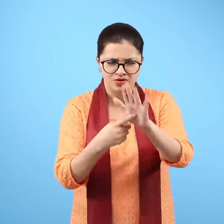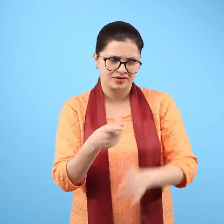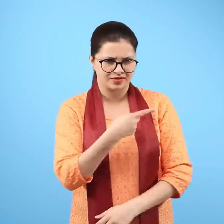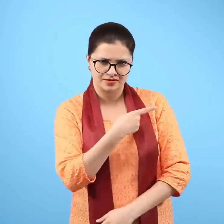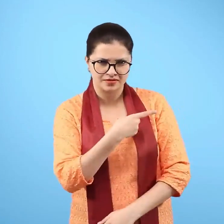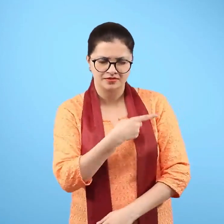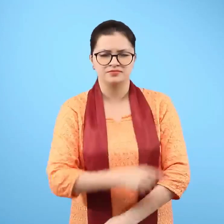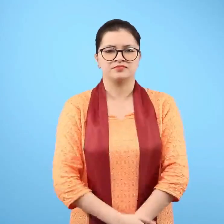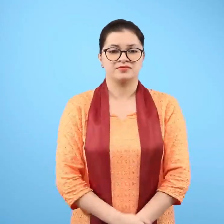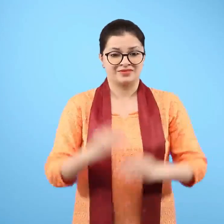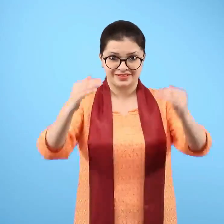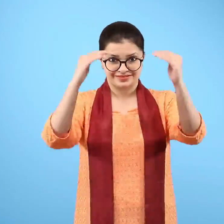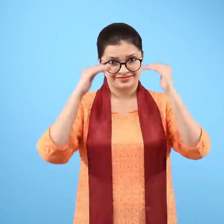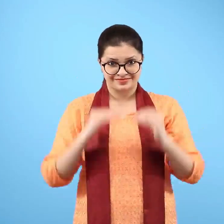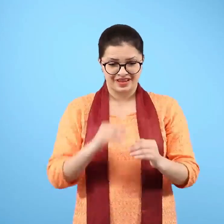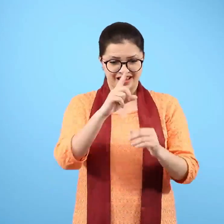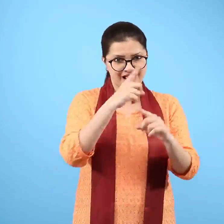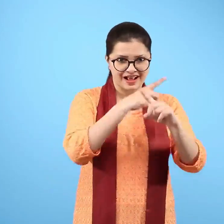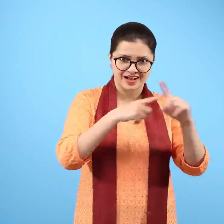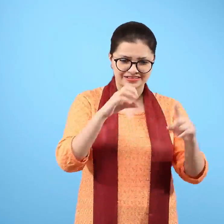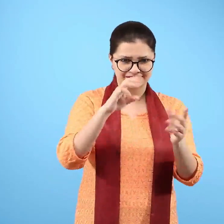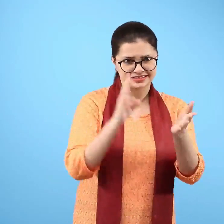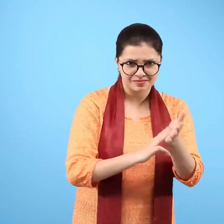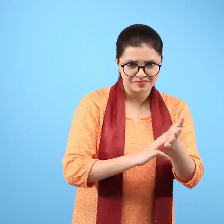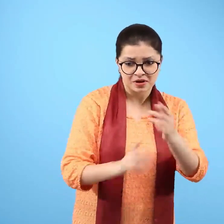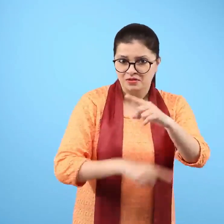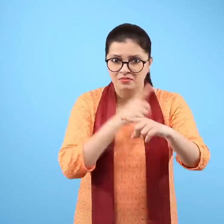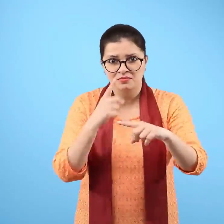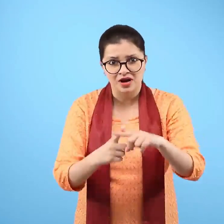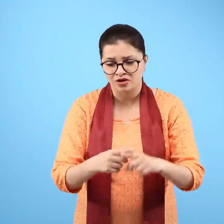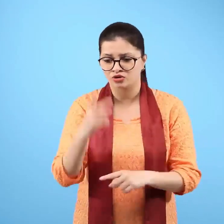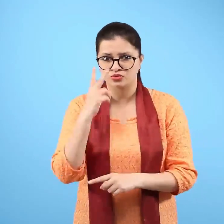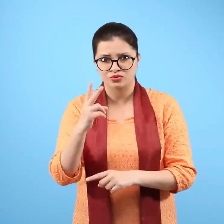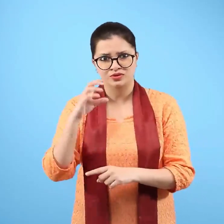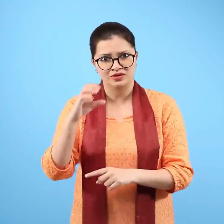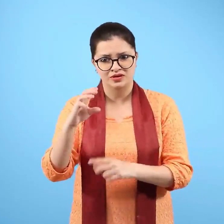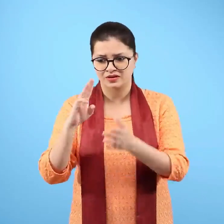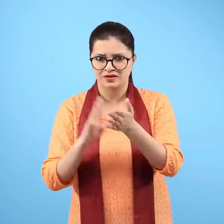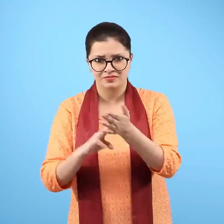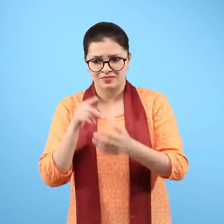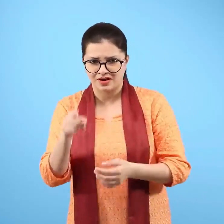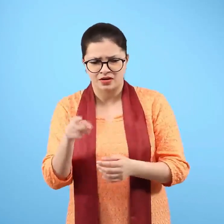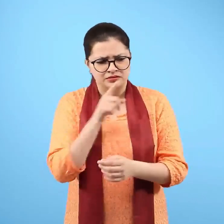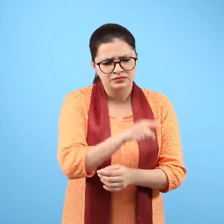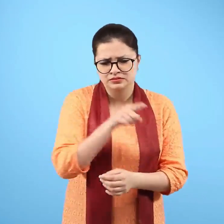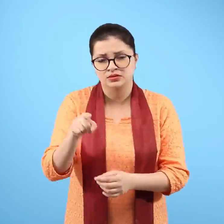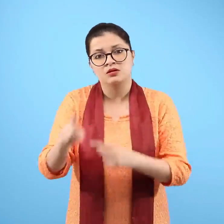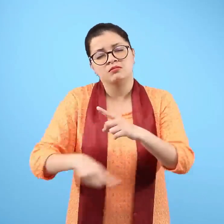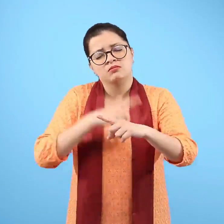1 centimeter square grid. Next to it, on a half centimeter grid, the same picture has been drawn